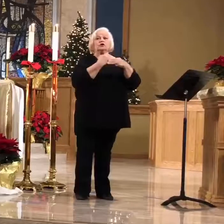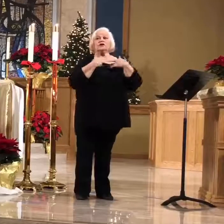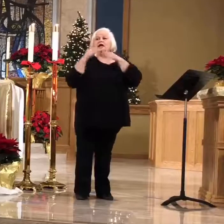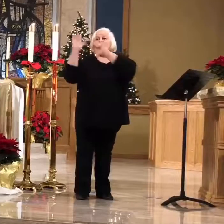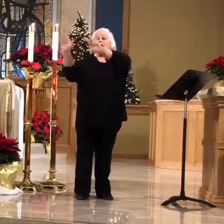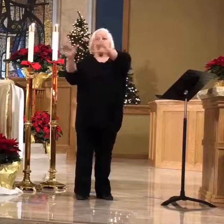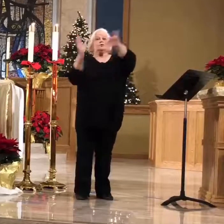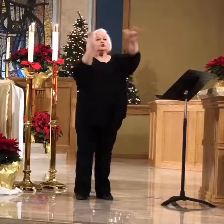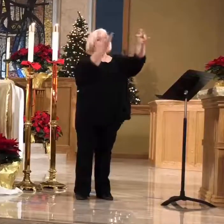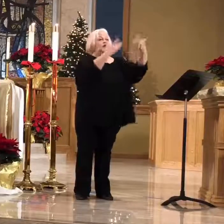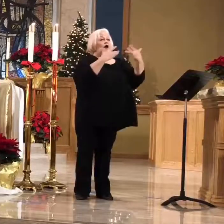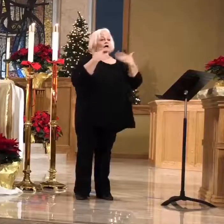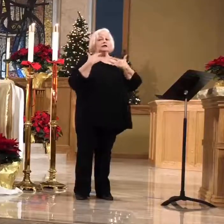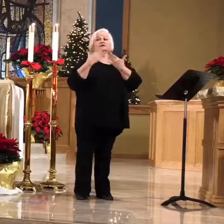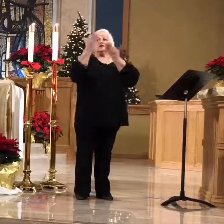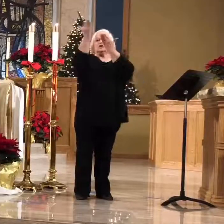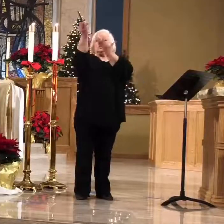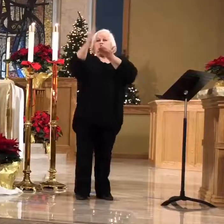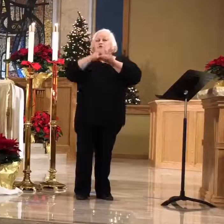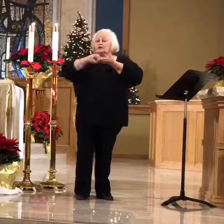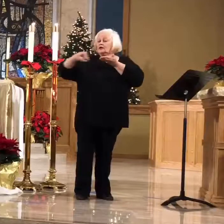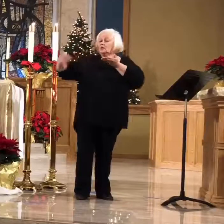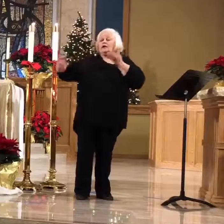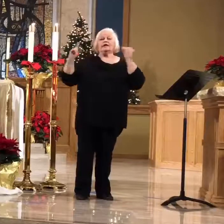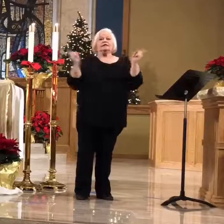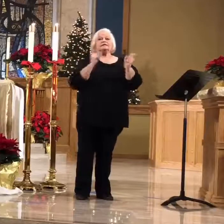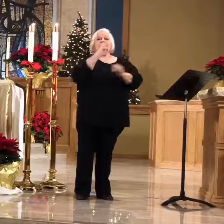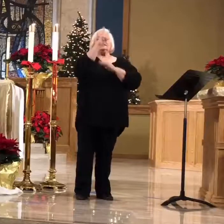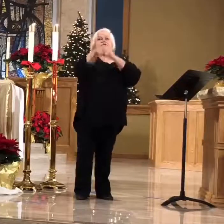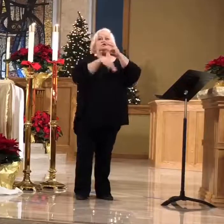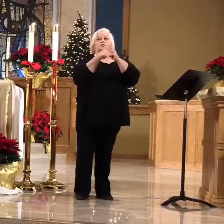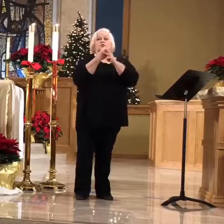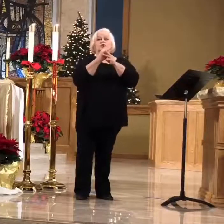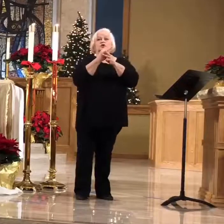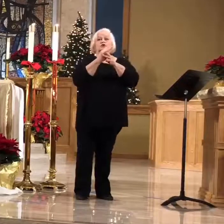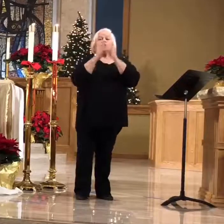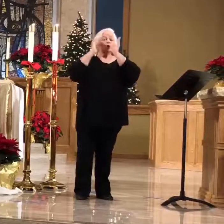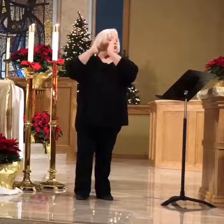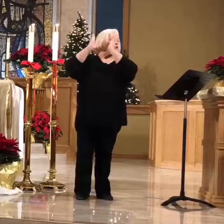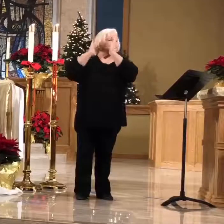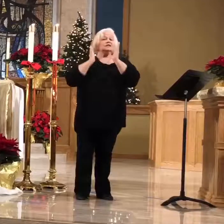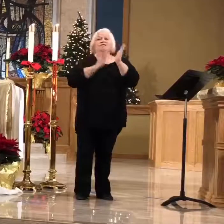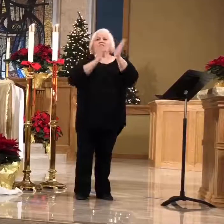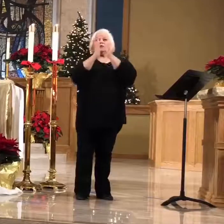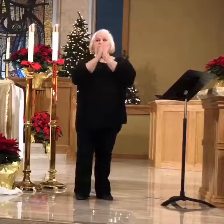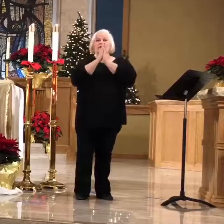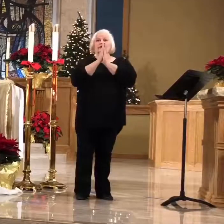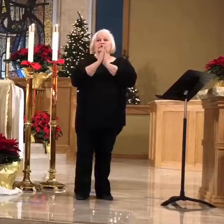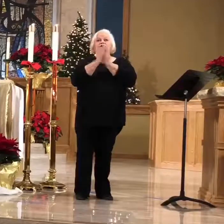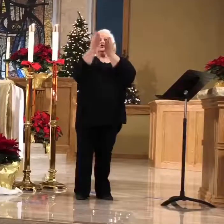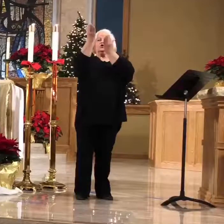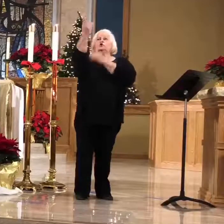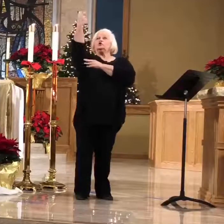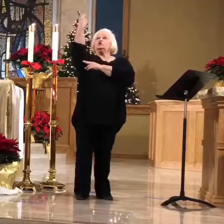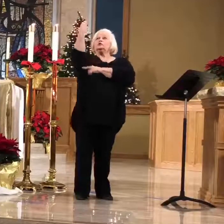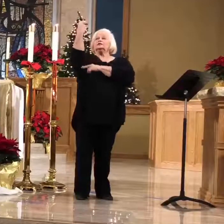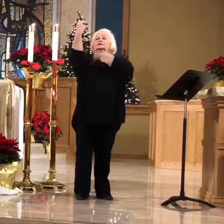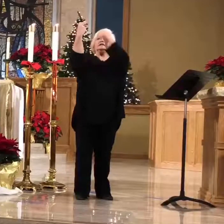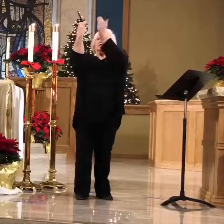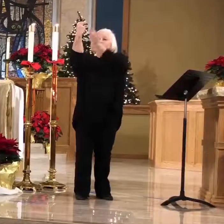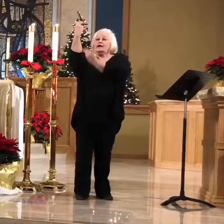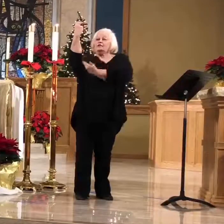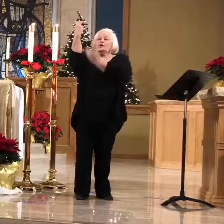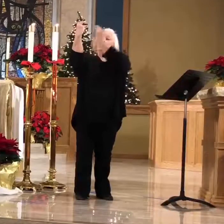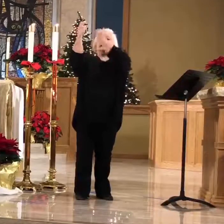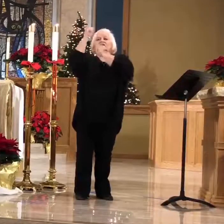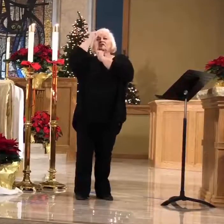world, have mercy on us. You take away the sins of the world, receive our prayer. You are seated